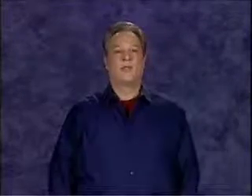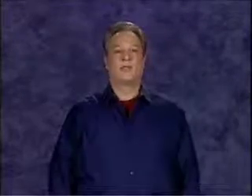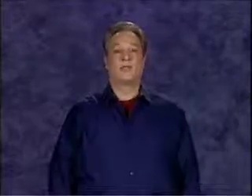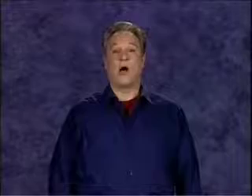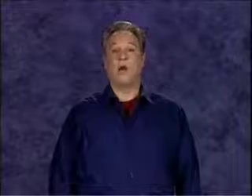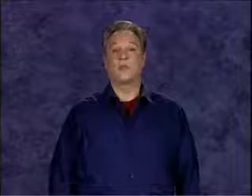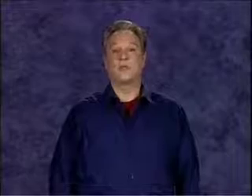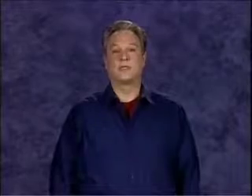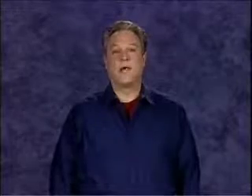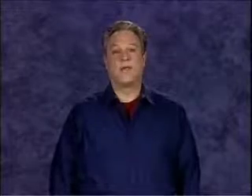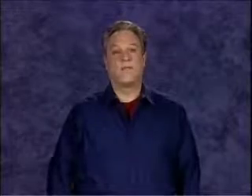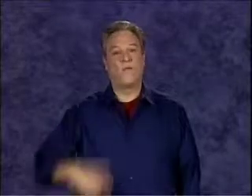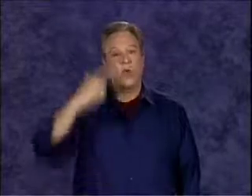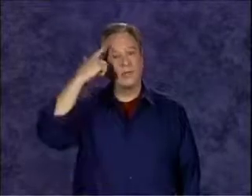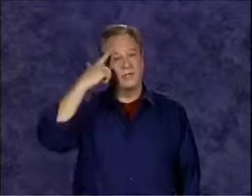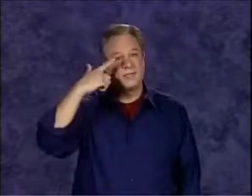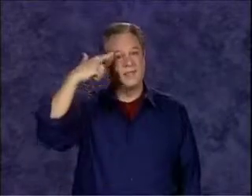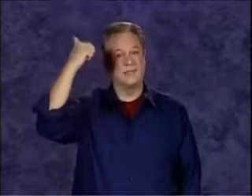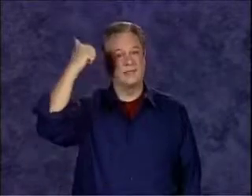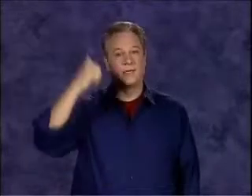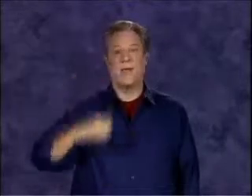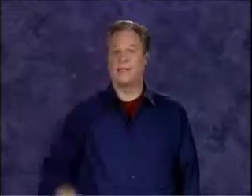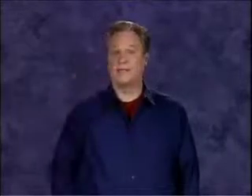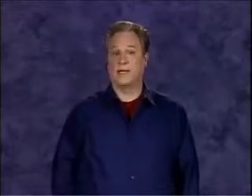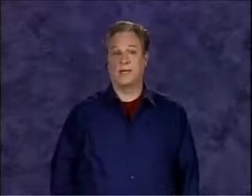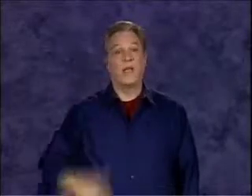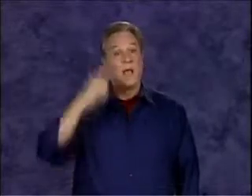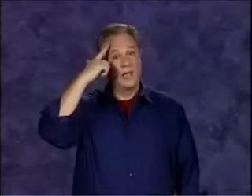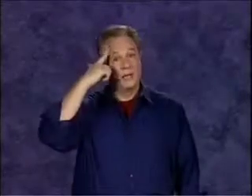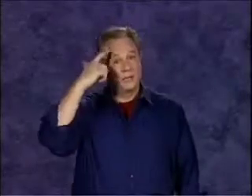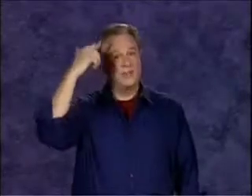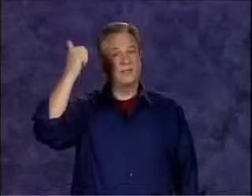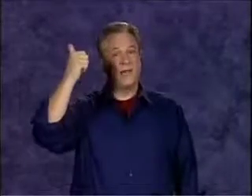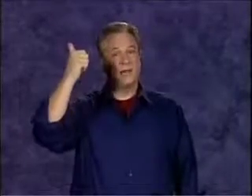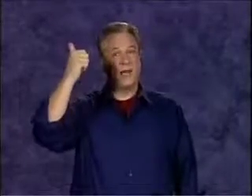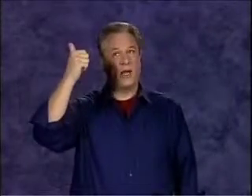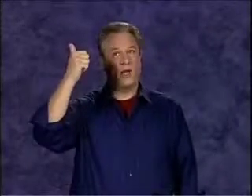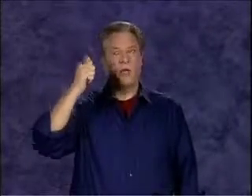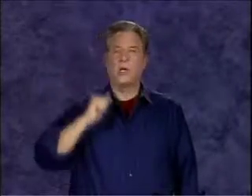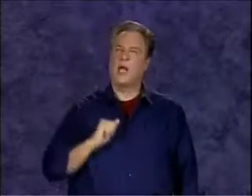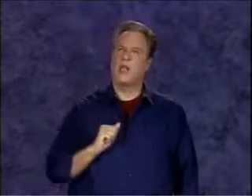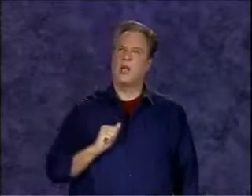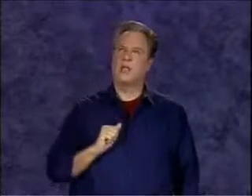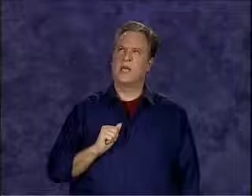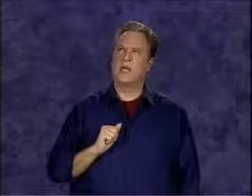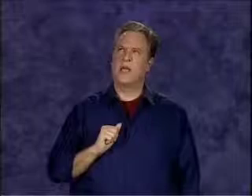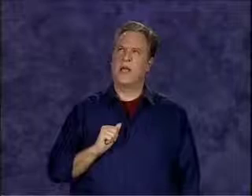is also the sign for since, as in, since I'm tired, I think I'll take a nap.